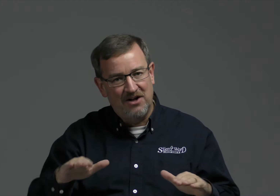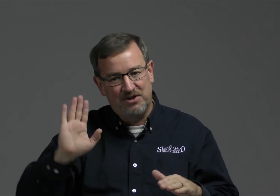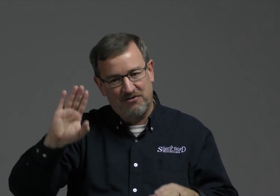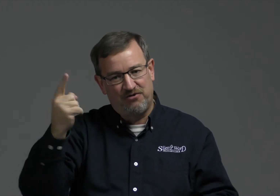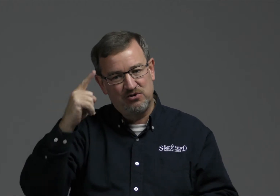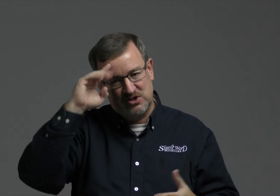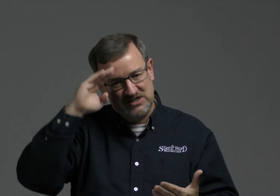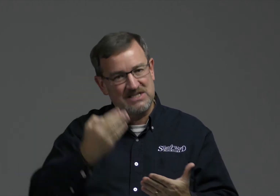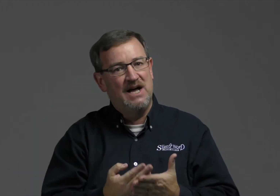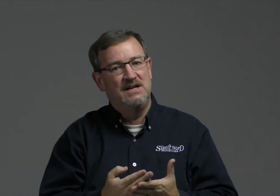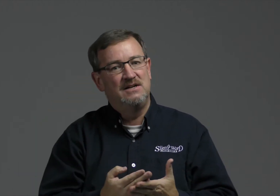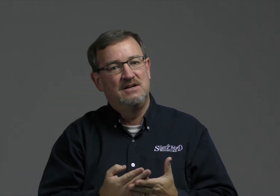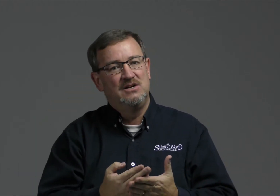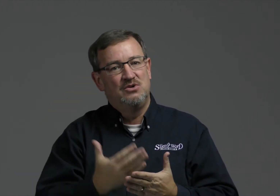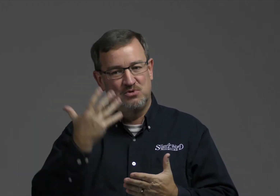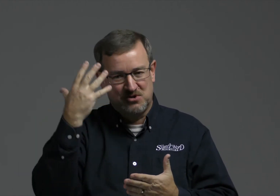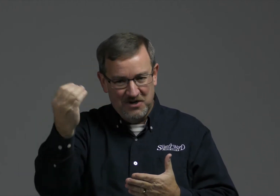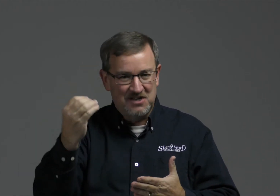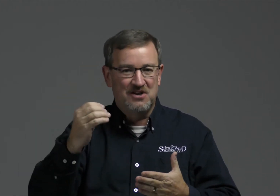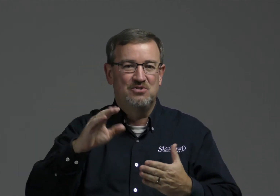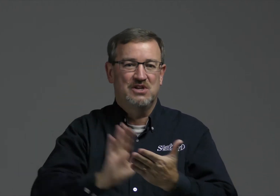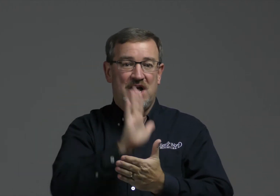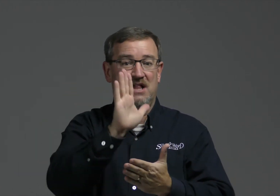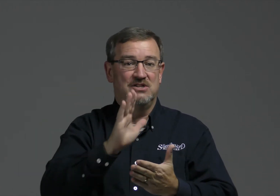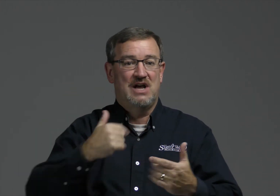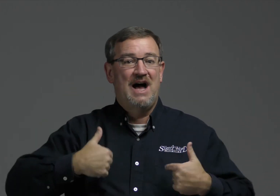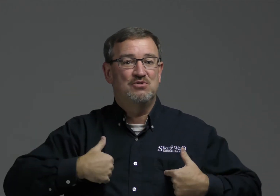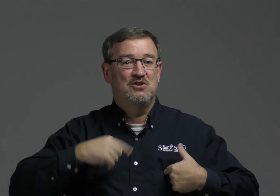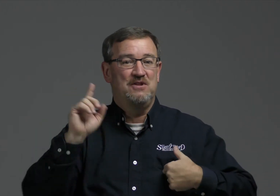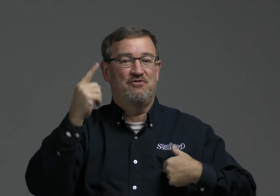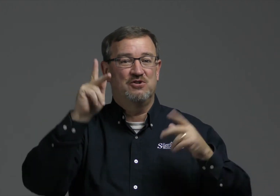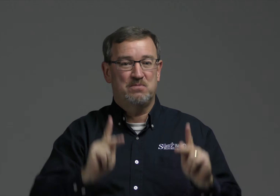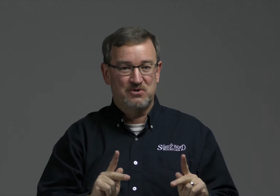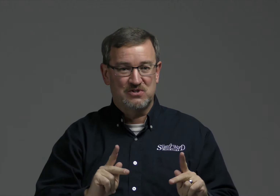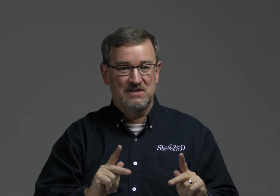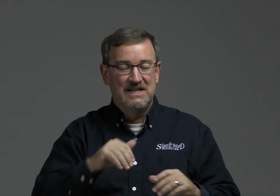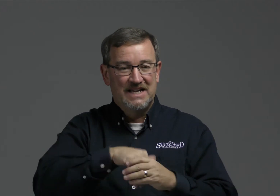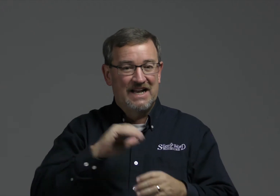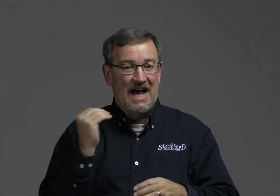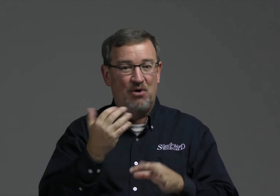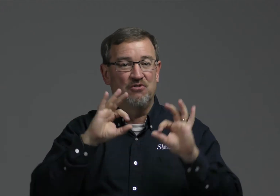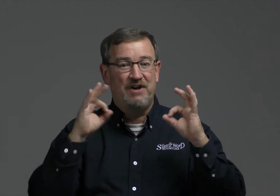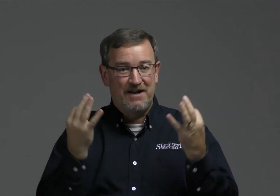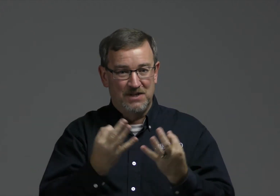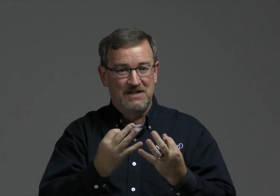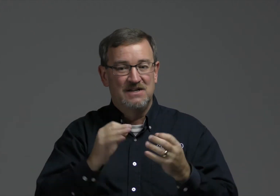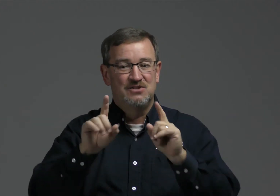child, their first son, was going to go to college. I was going to be the first person in our family to